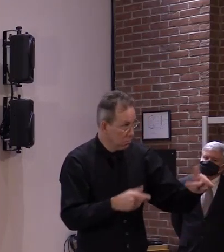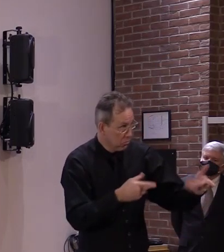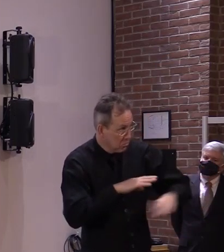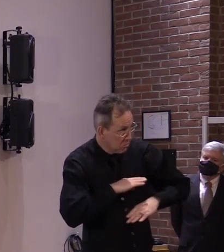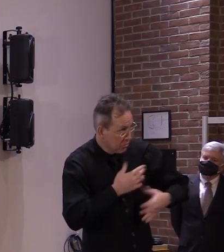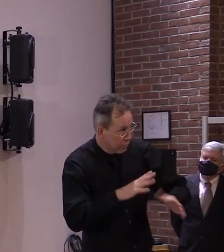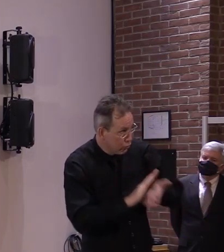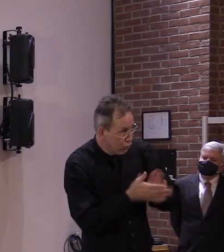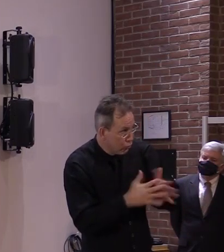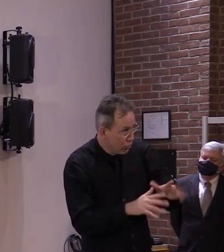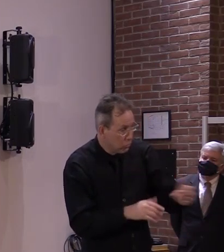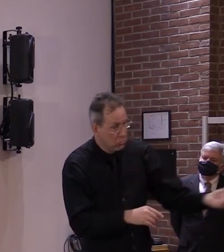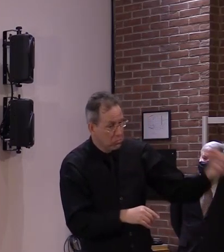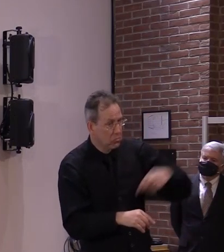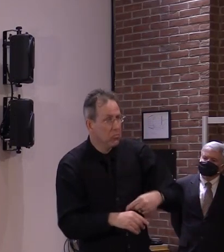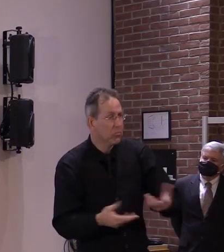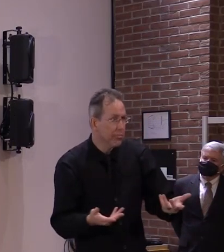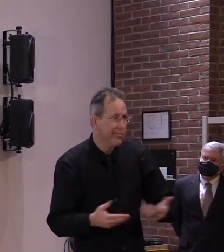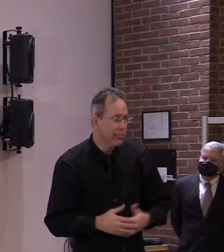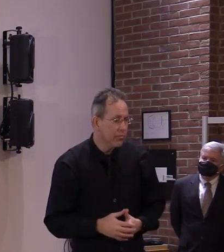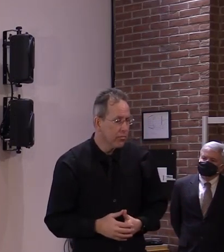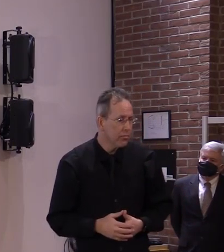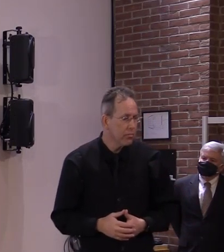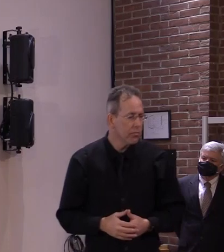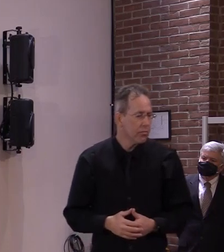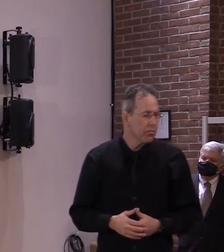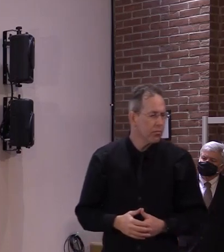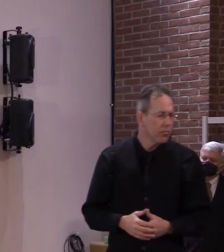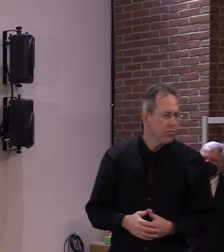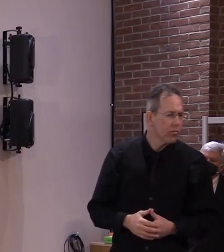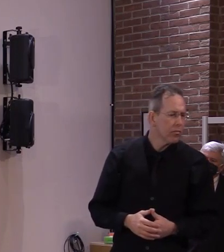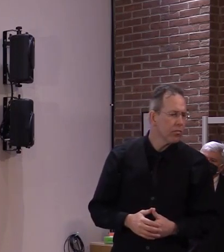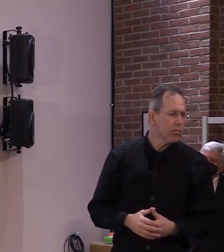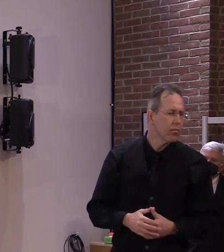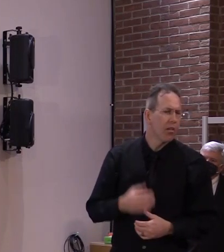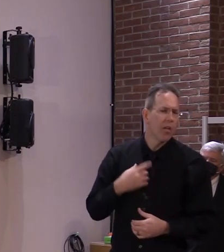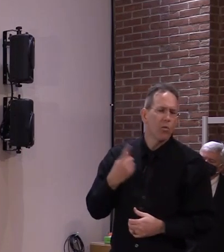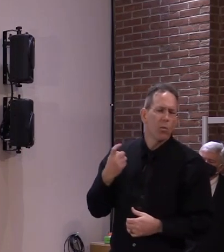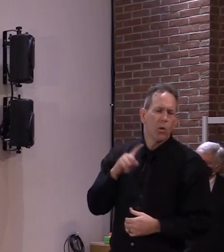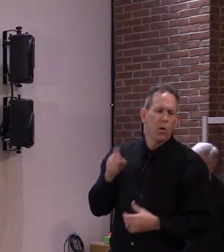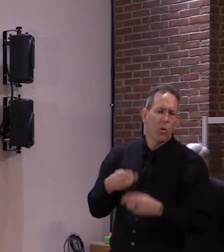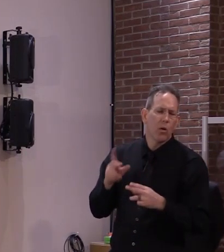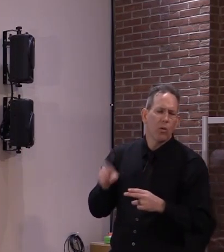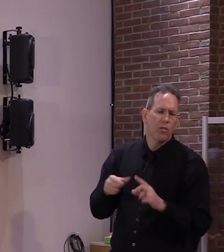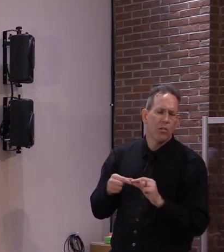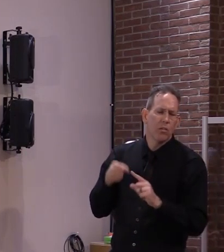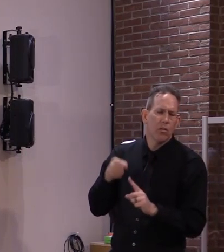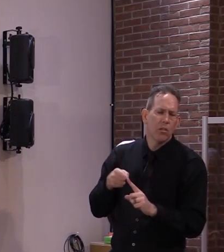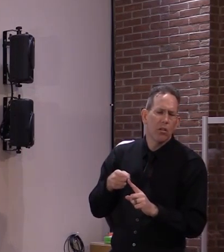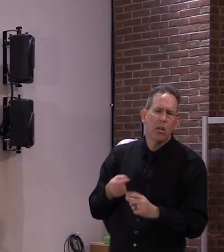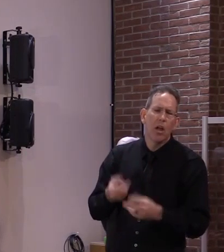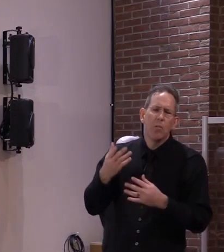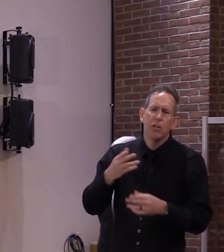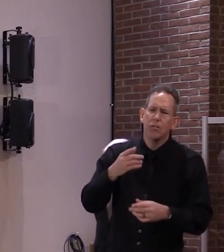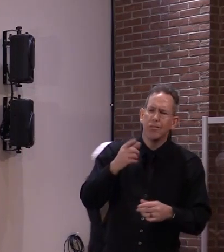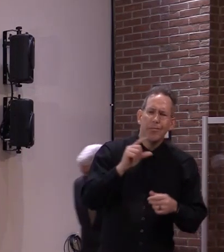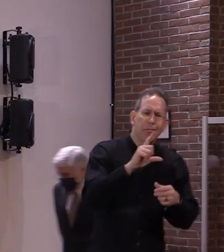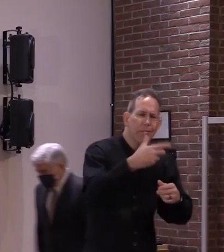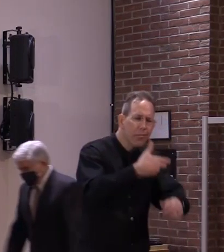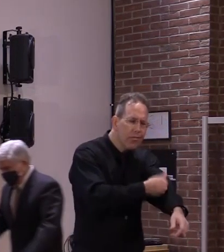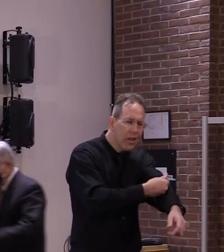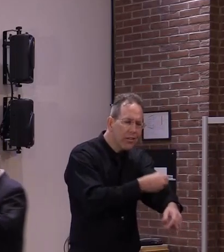Got it. And then one last quick one. Can we get an update on wasted doses? Do we have a figure for how many we're at right now? Secretary Smith,